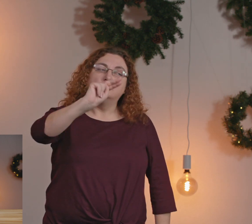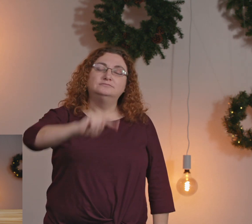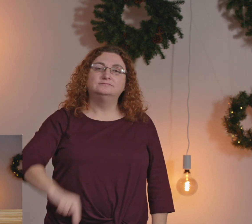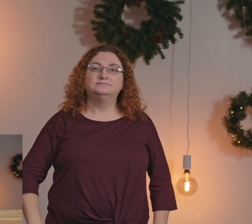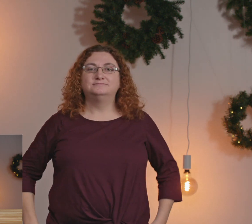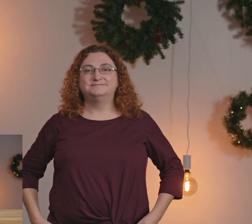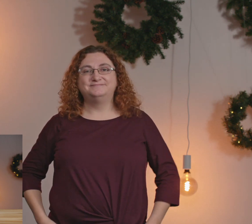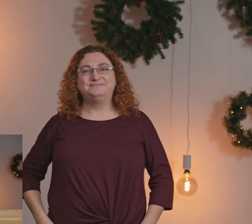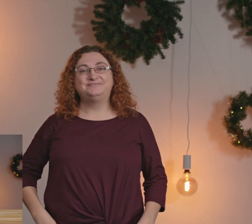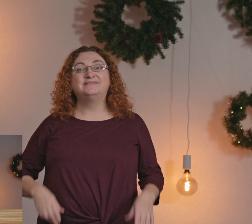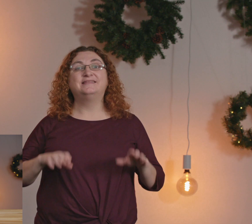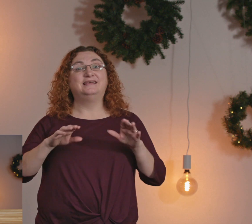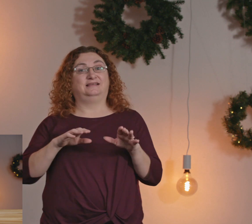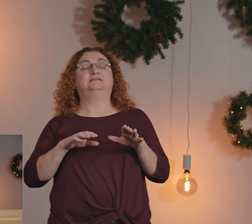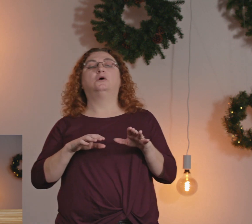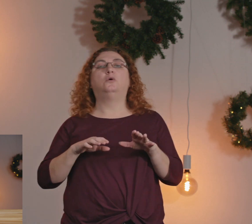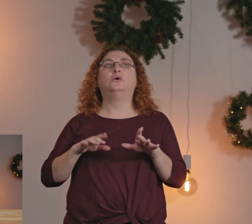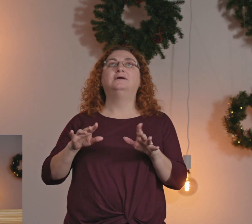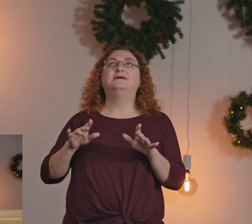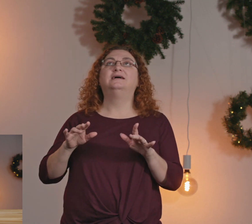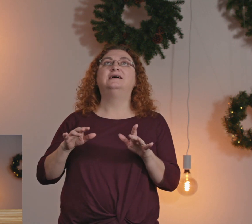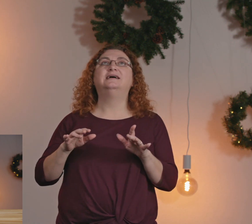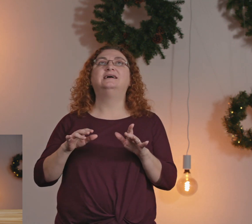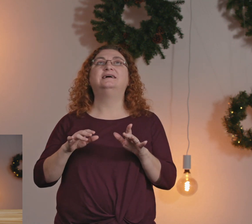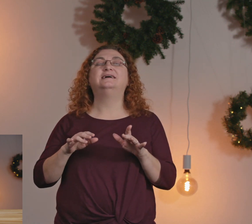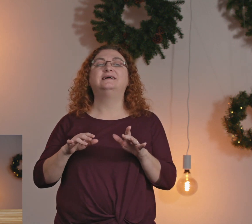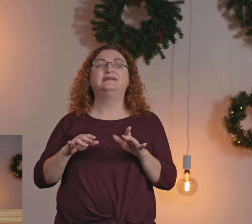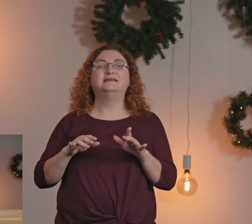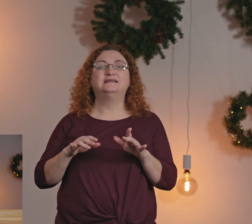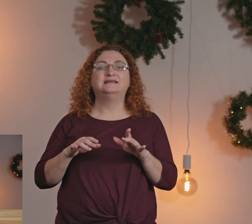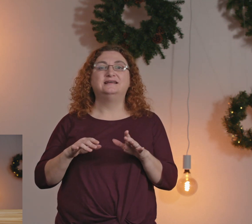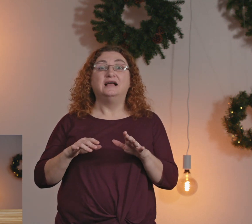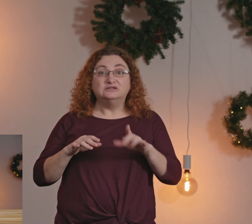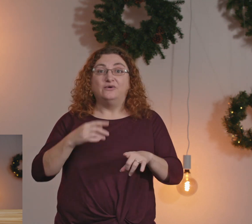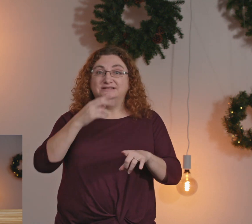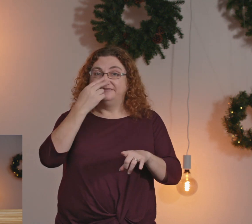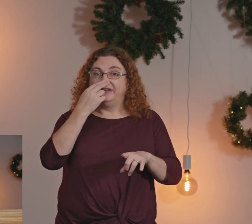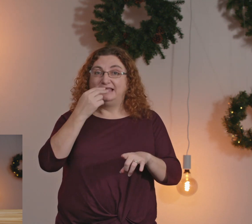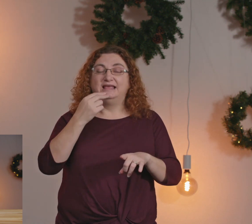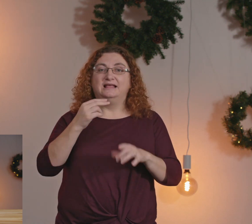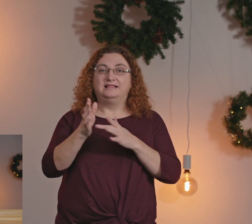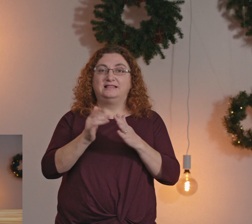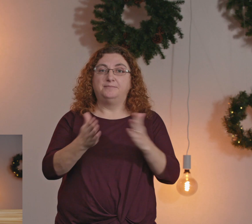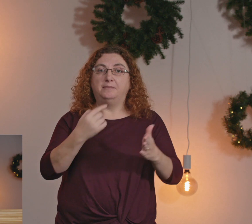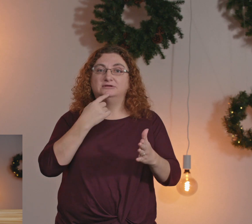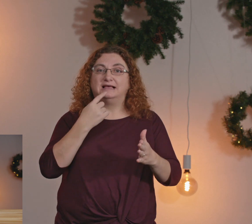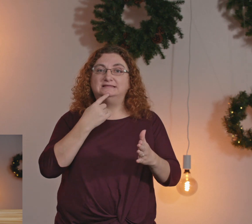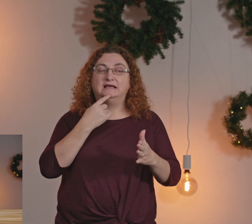John is in what we call an emphatic position. It's like he's asked, what do you want the name to be? John! His name is